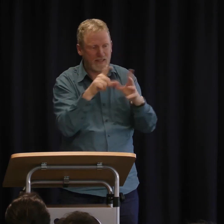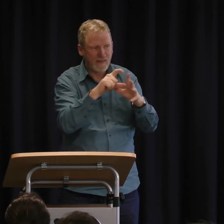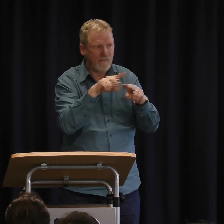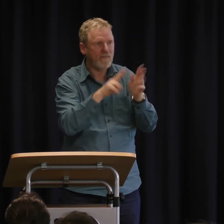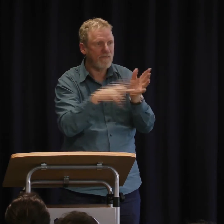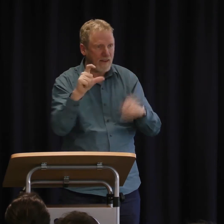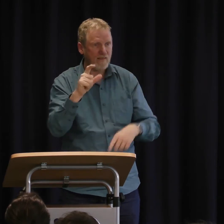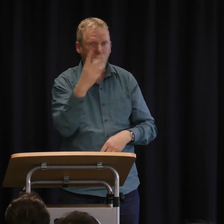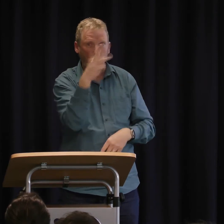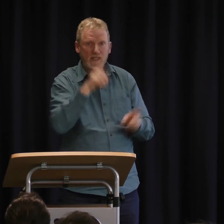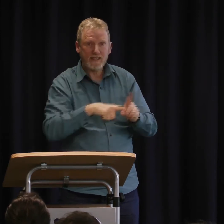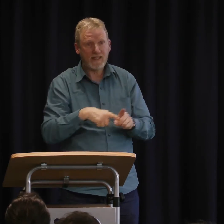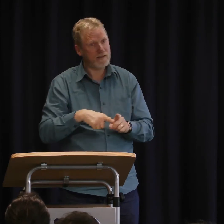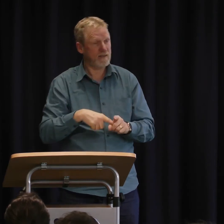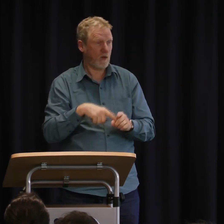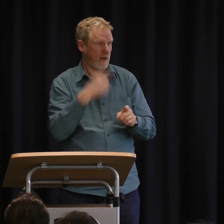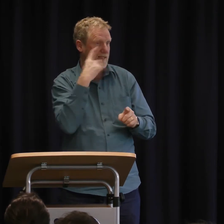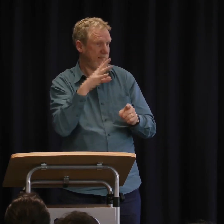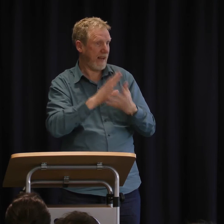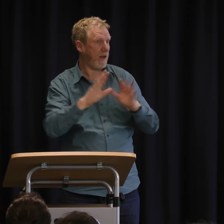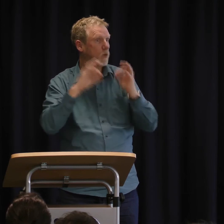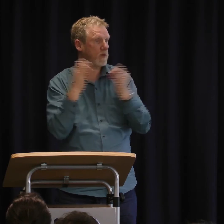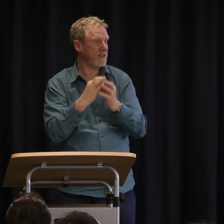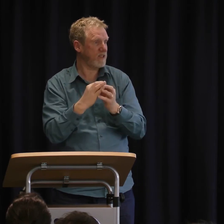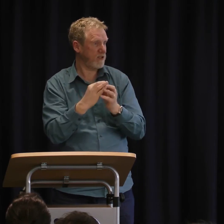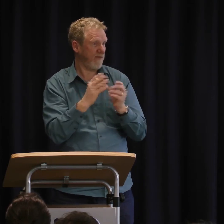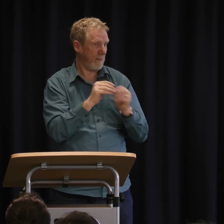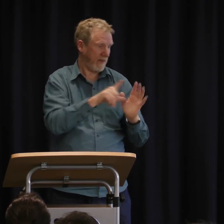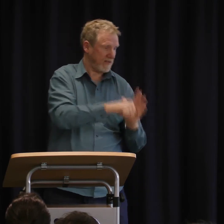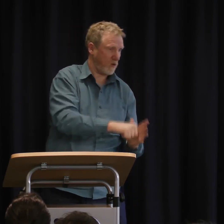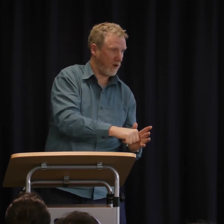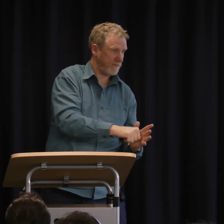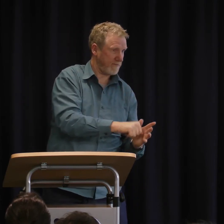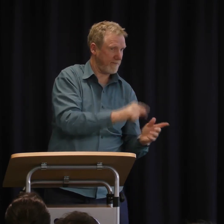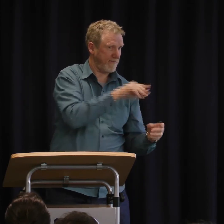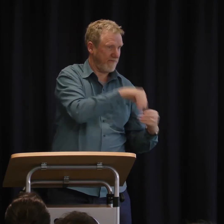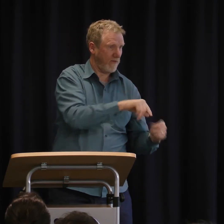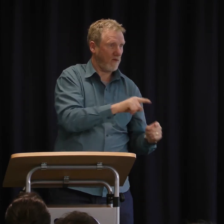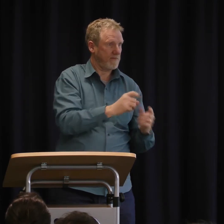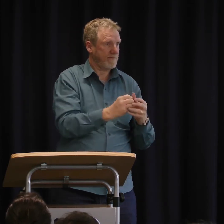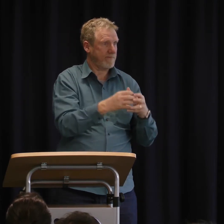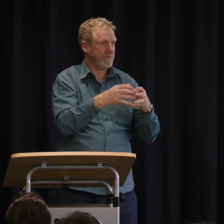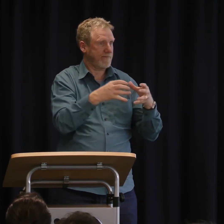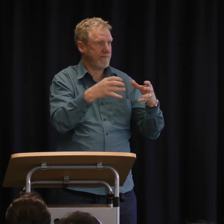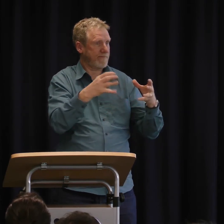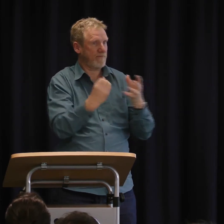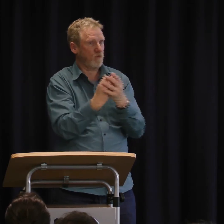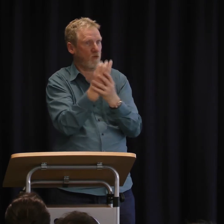old. Deaf Victoria, as it is now known, is 30 years old. So you can see an organisation grow from